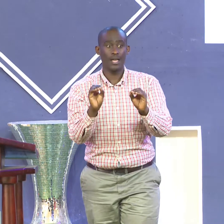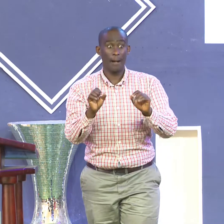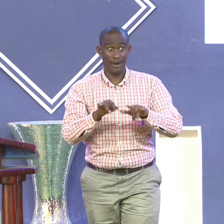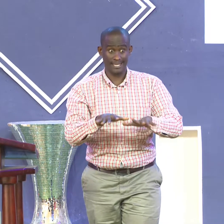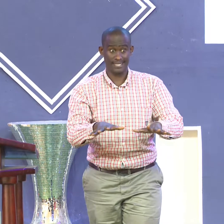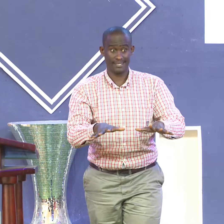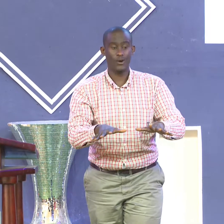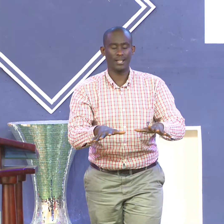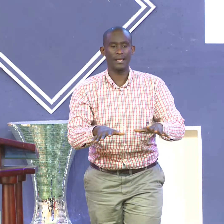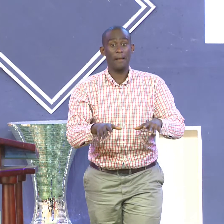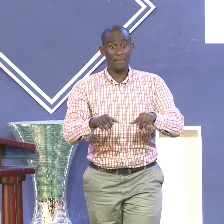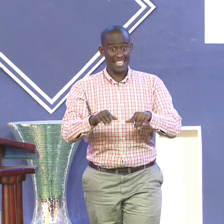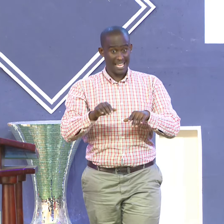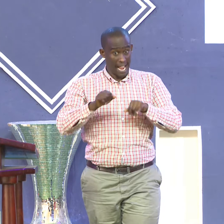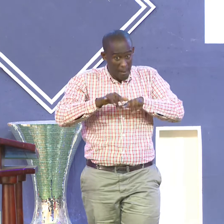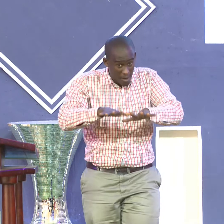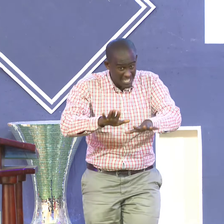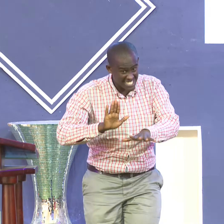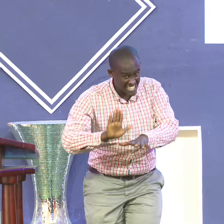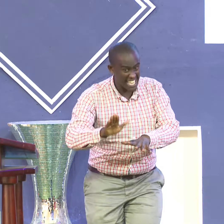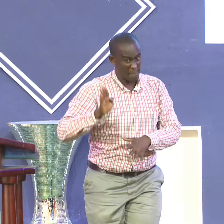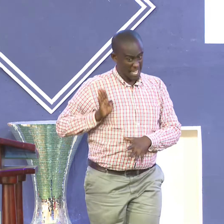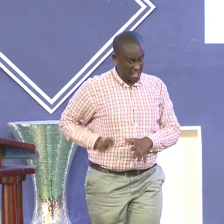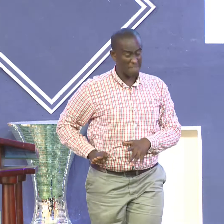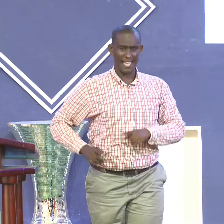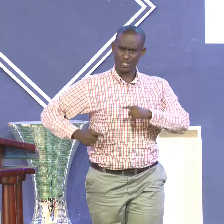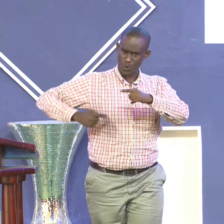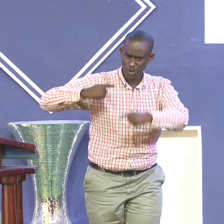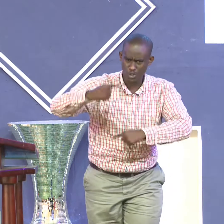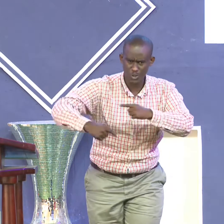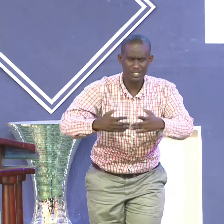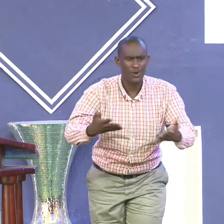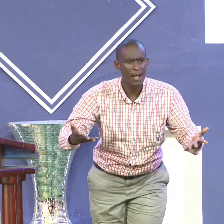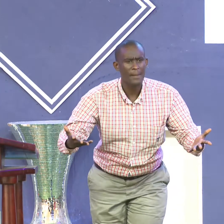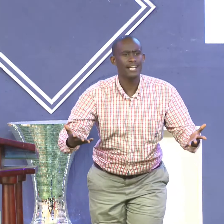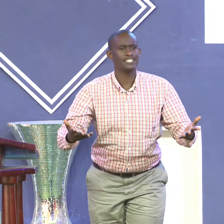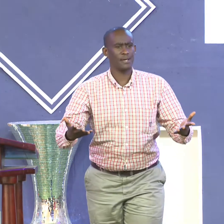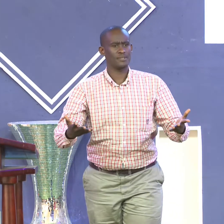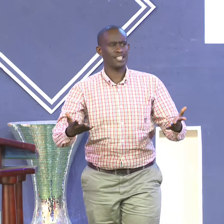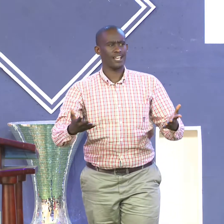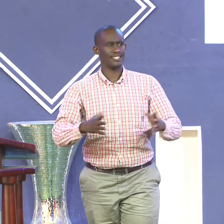today, but the fruit of the Amorites are still present. The